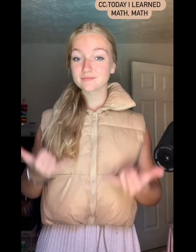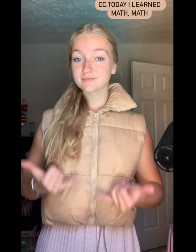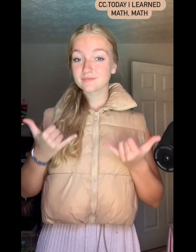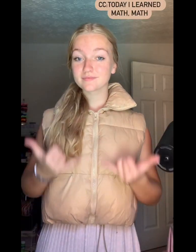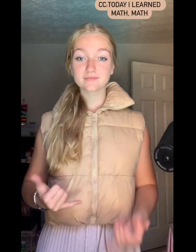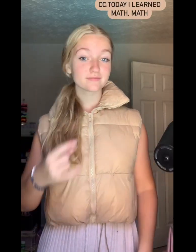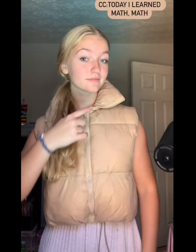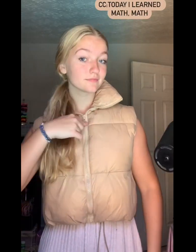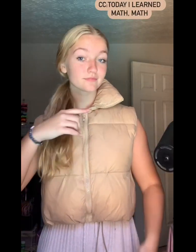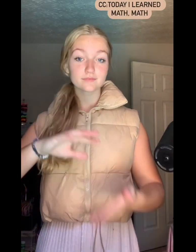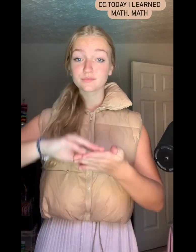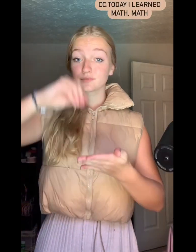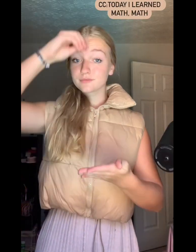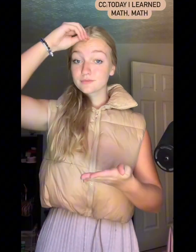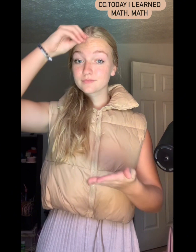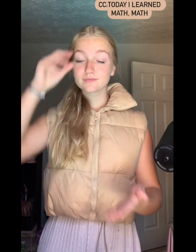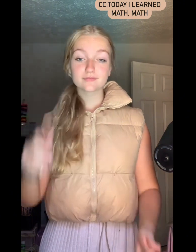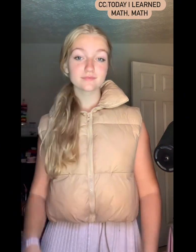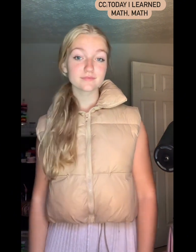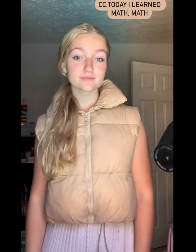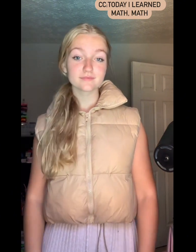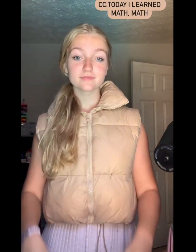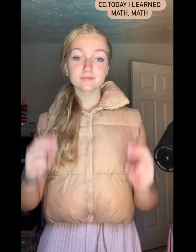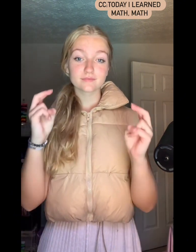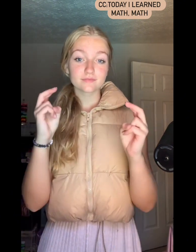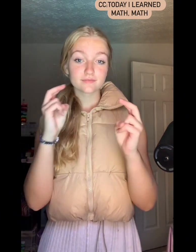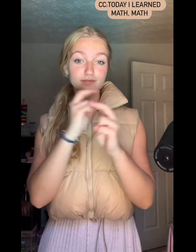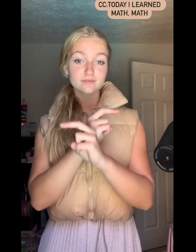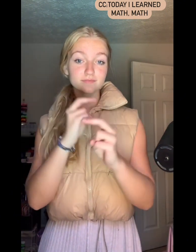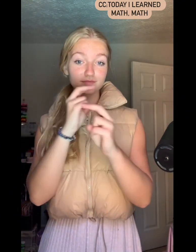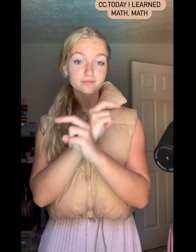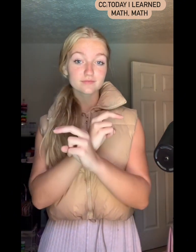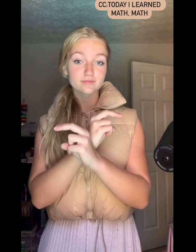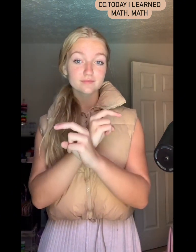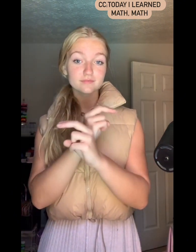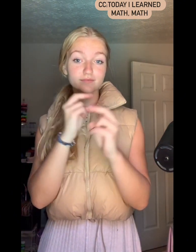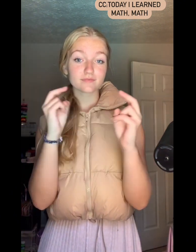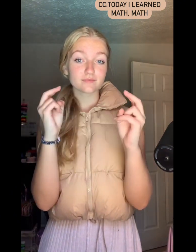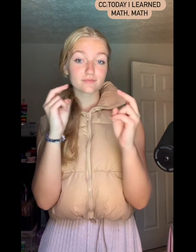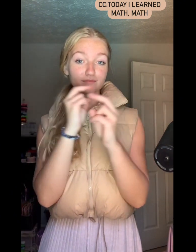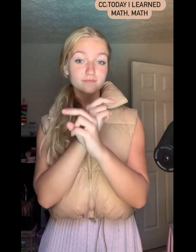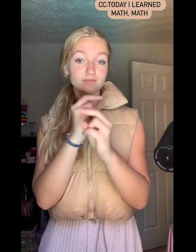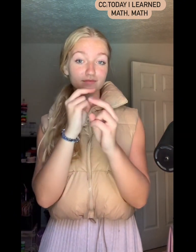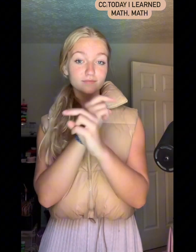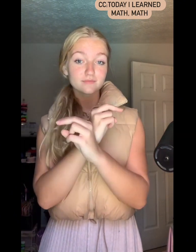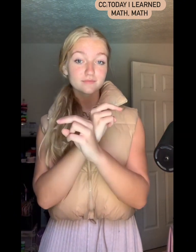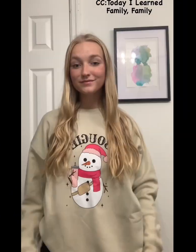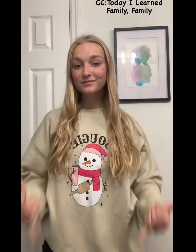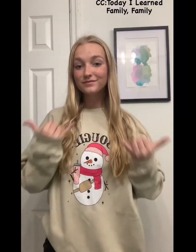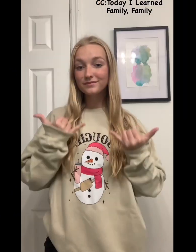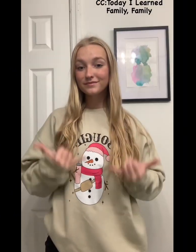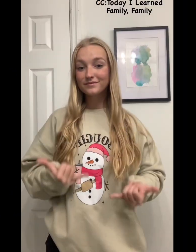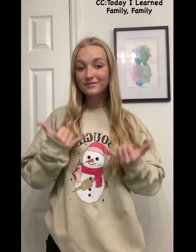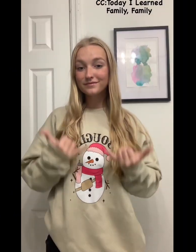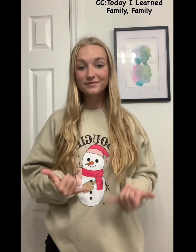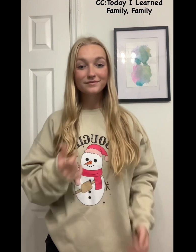Today I learned math, math. Today